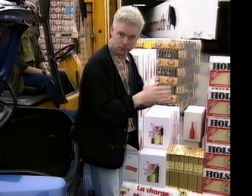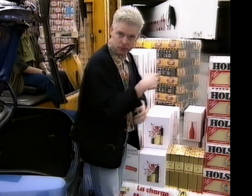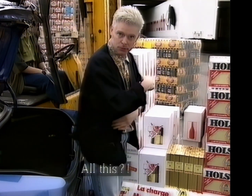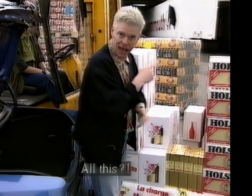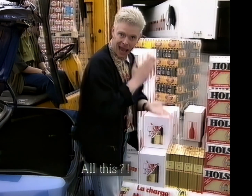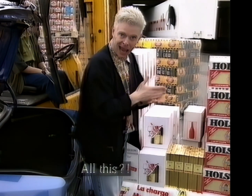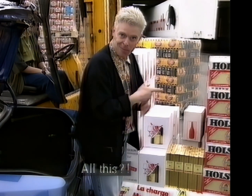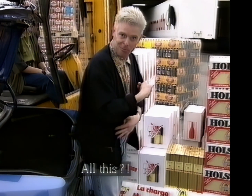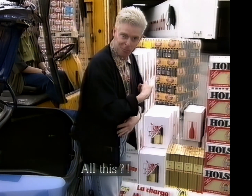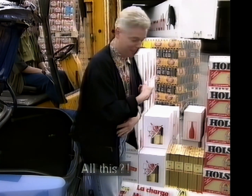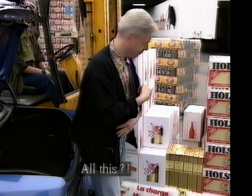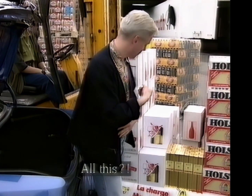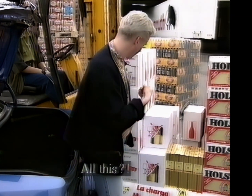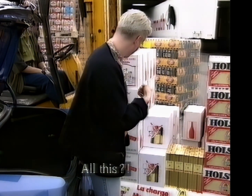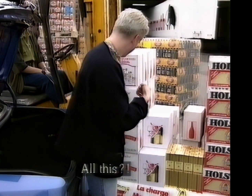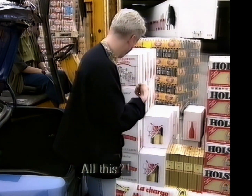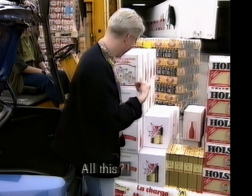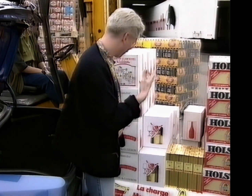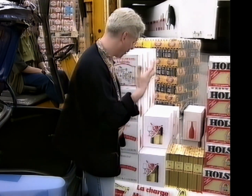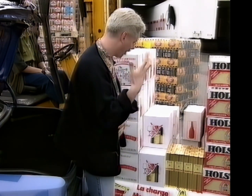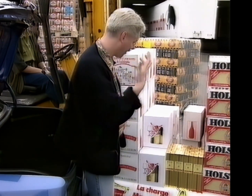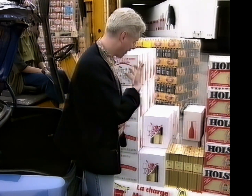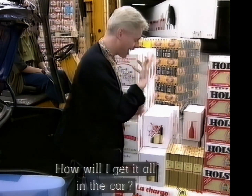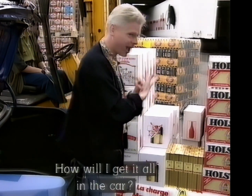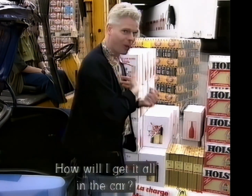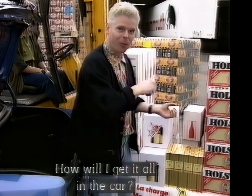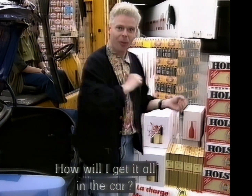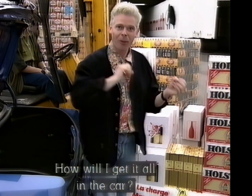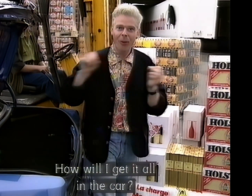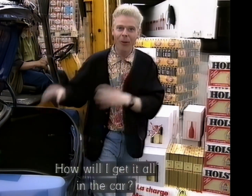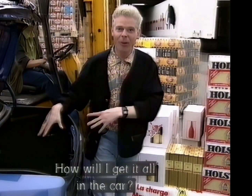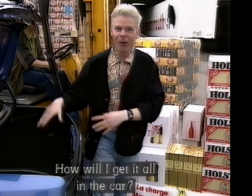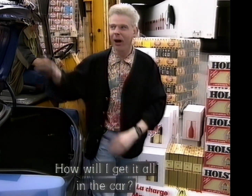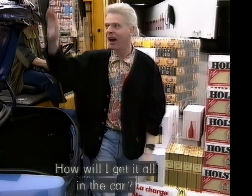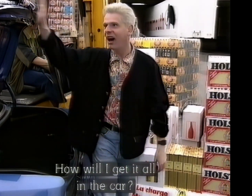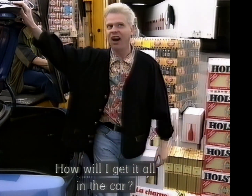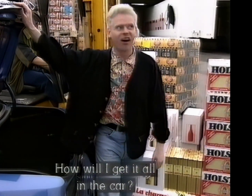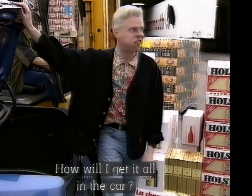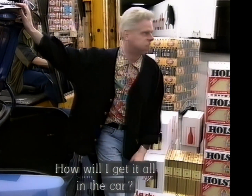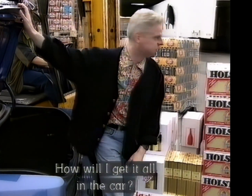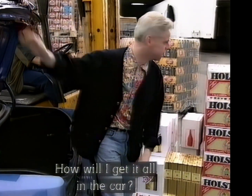Gosh, all this. What a lot. How am I going to get it all in the car? Good grief.